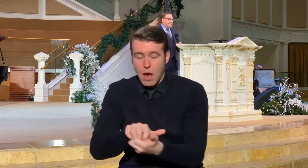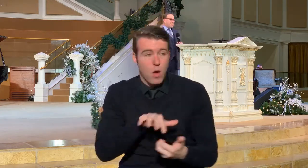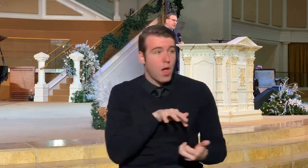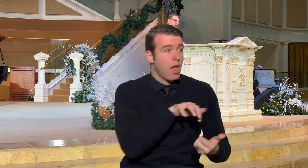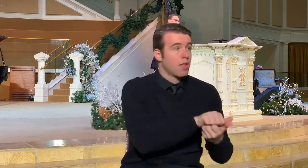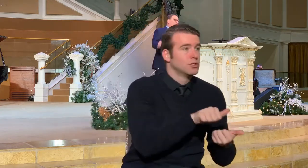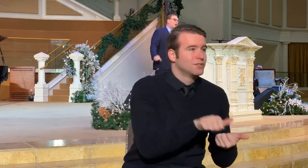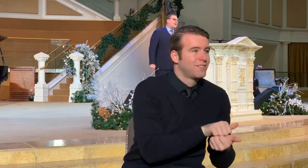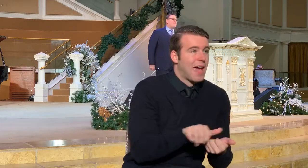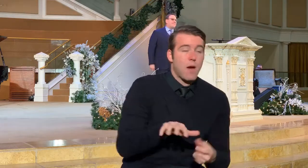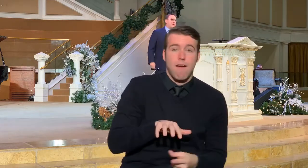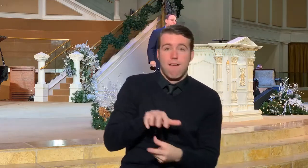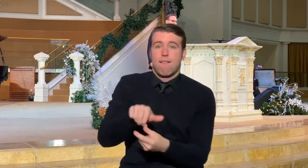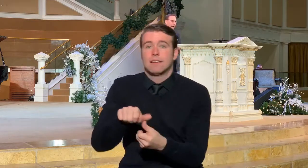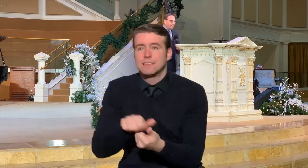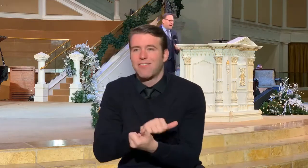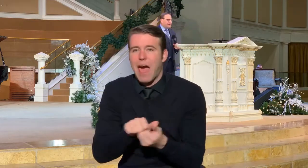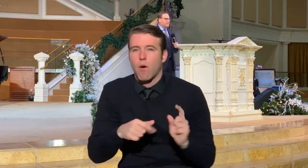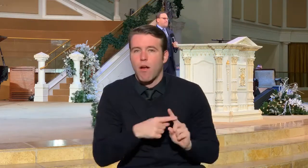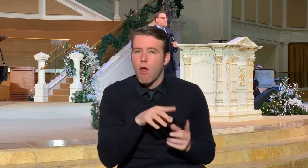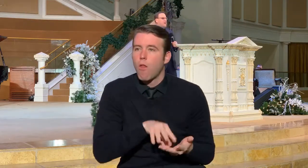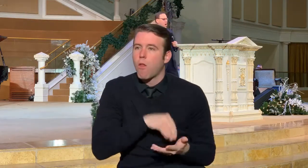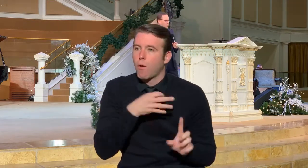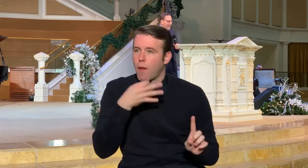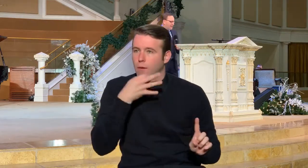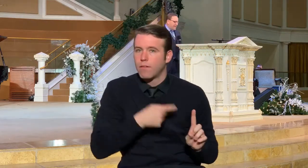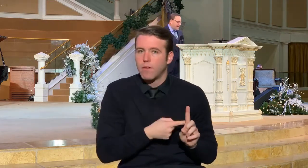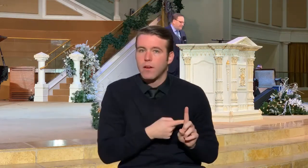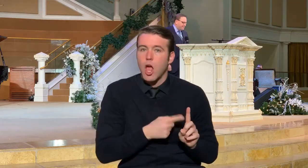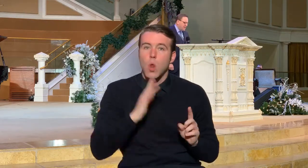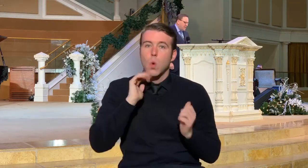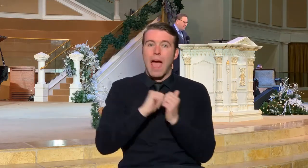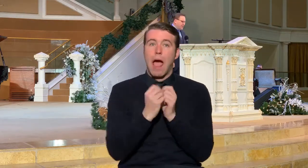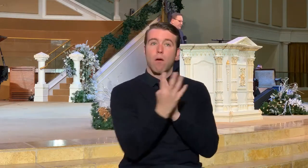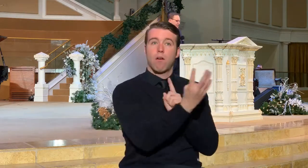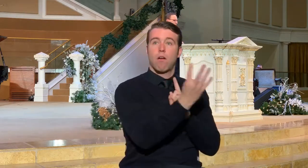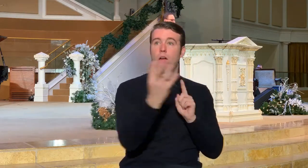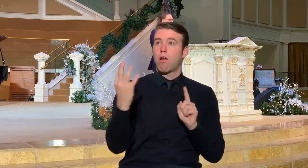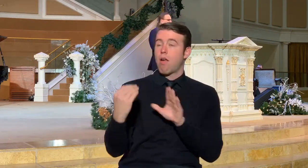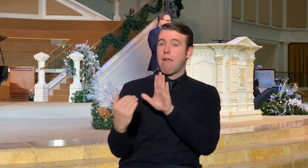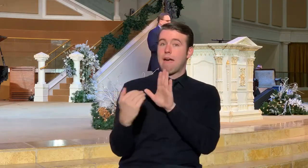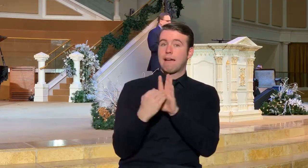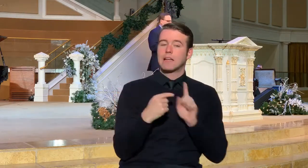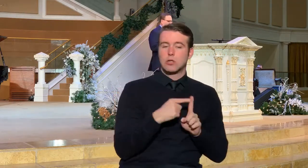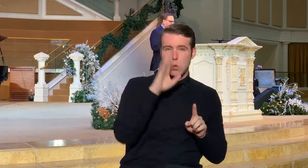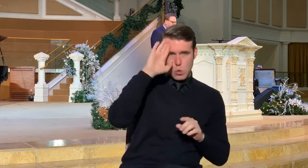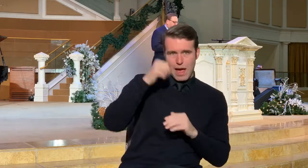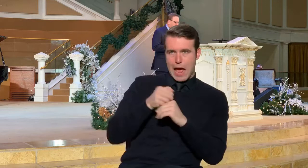He took on the environment around him. This young